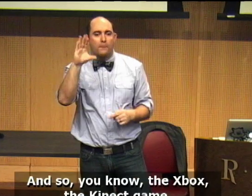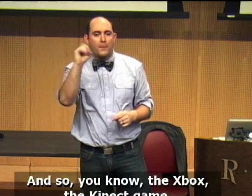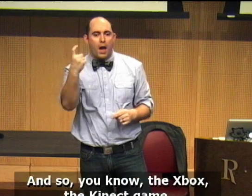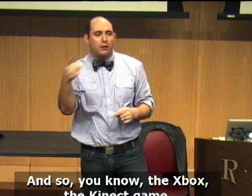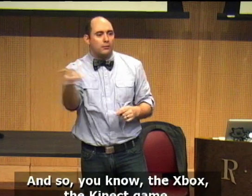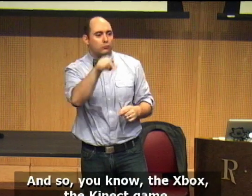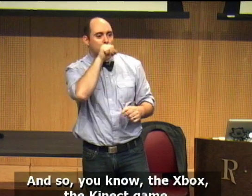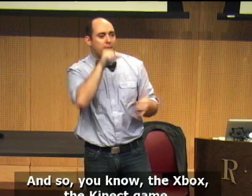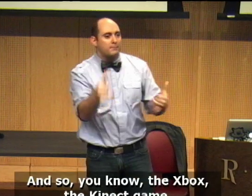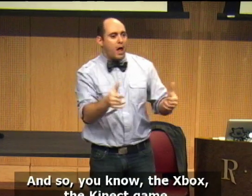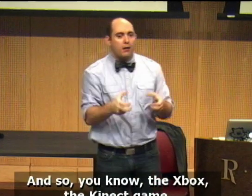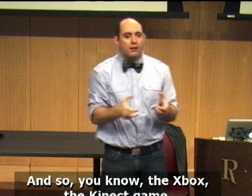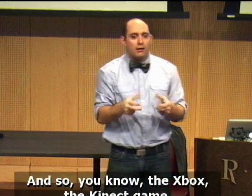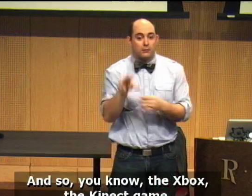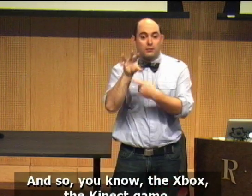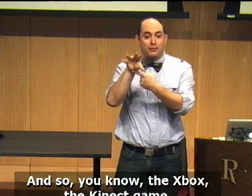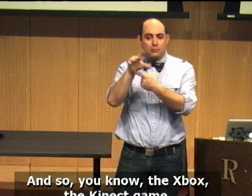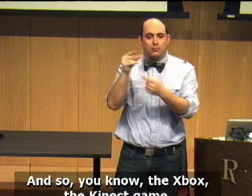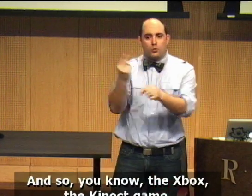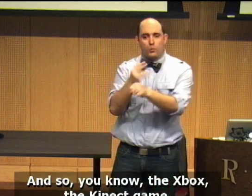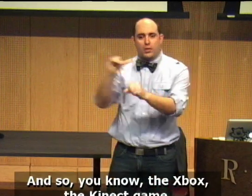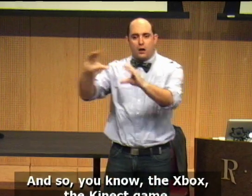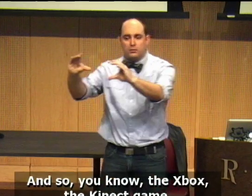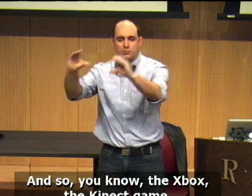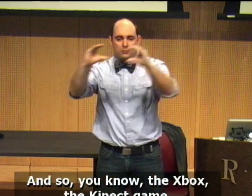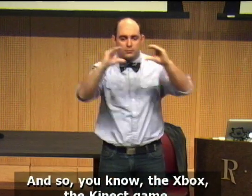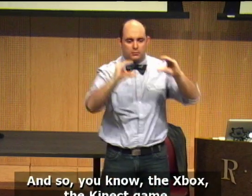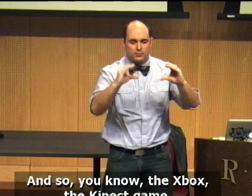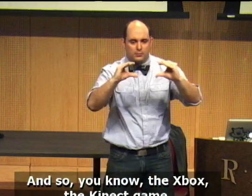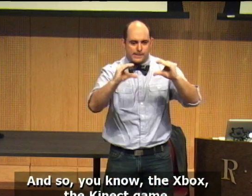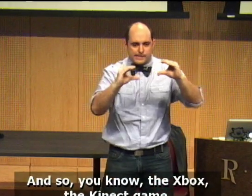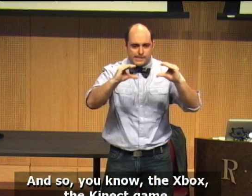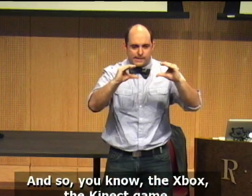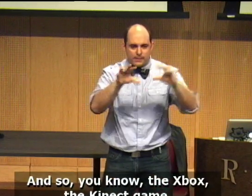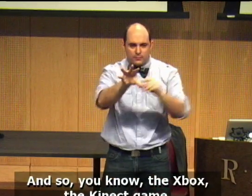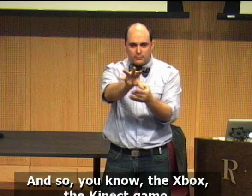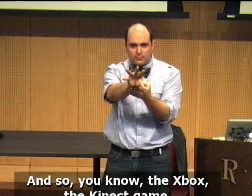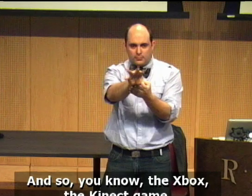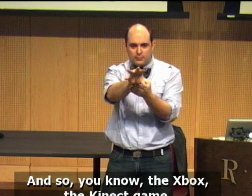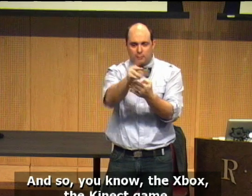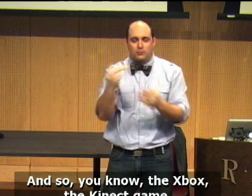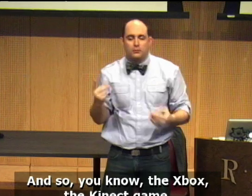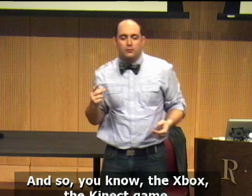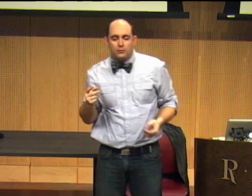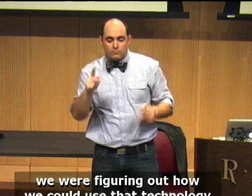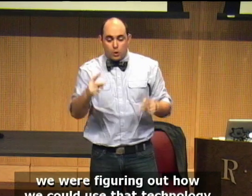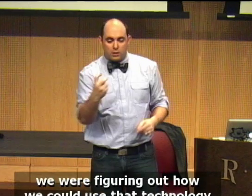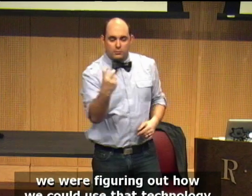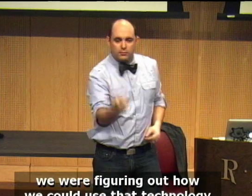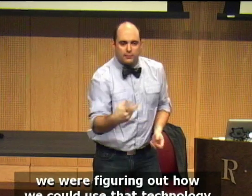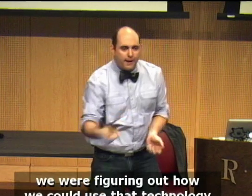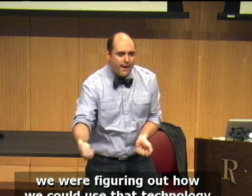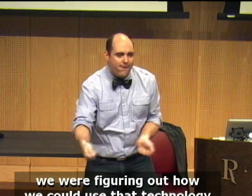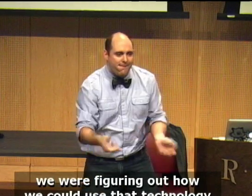And so, the Xbox, the Kinect game, we were figuring out how we could use